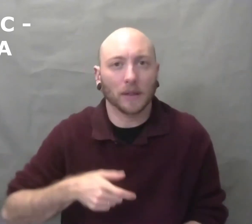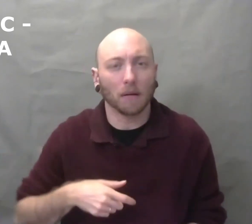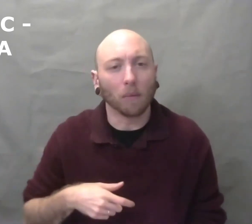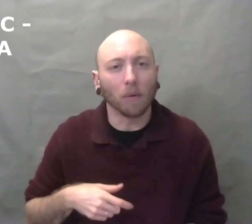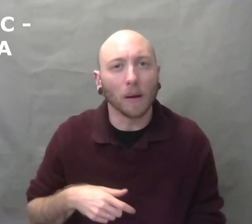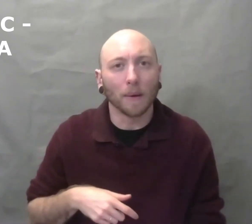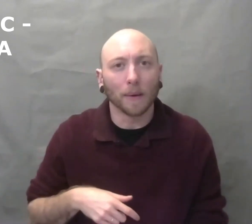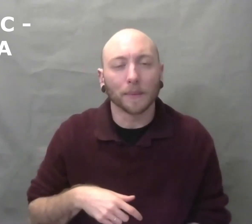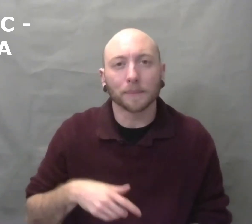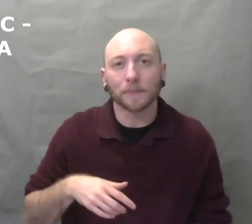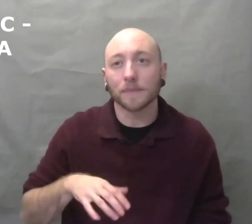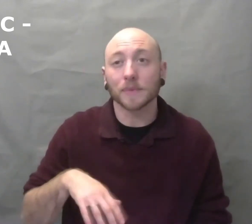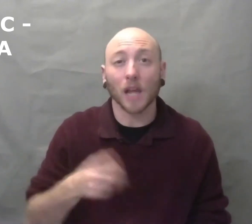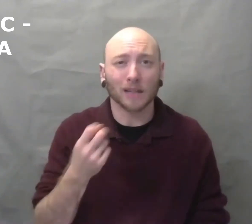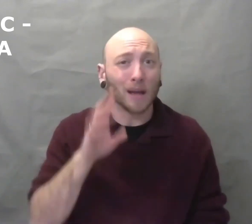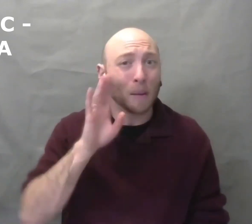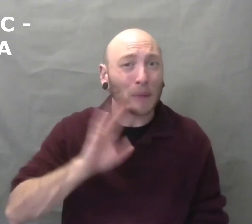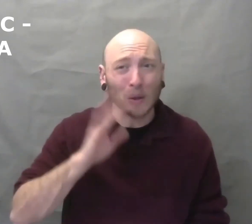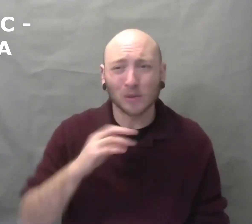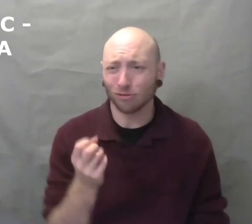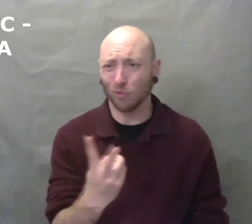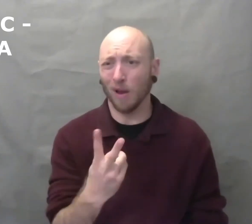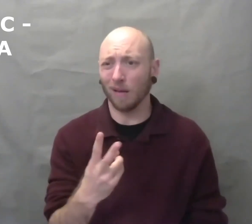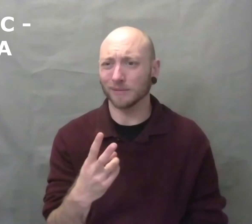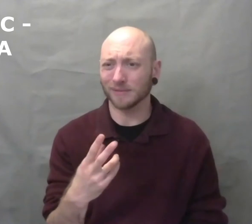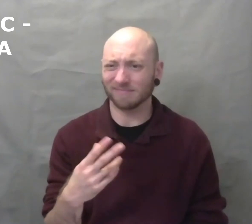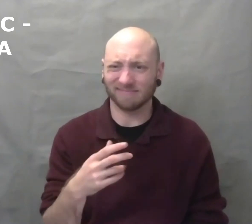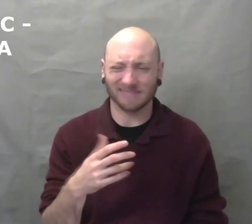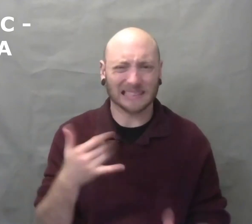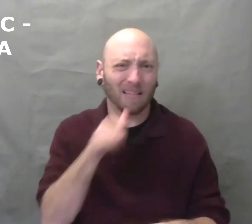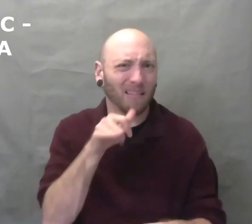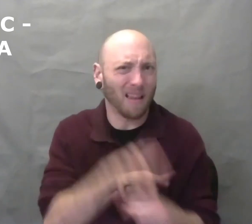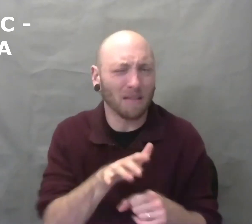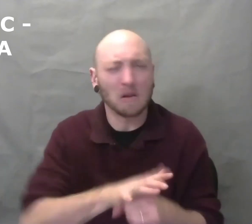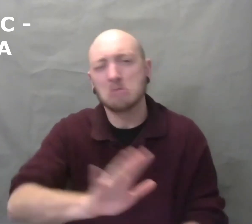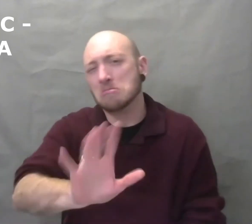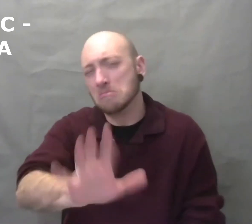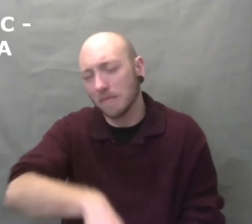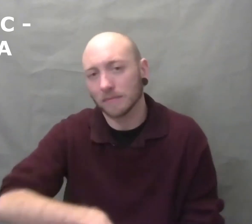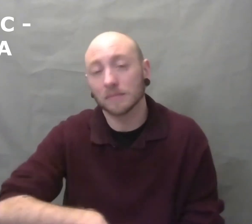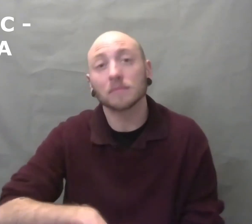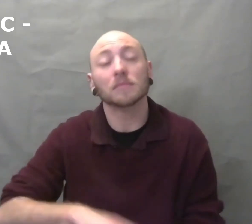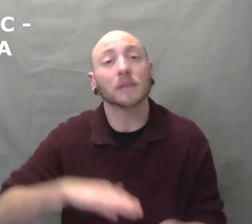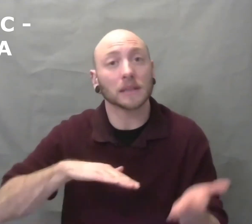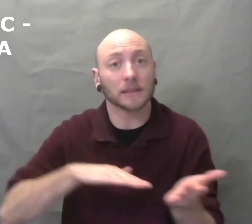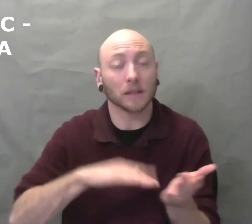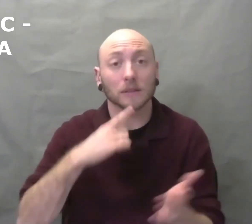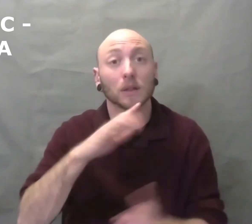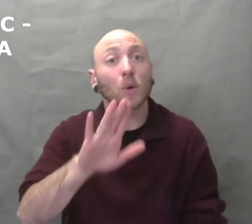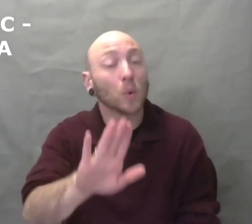drink 12 beers to get where I drink 1 pint of vodka. So, but what he did say is you can have a glass of beer and a glass